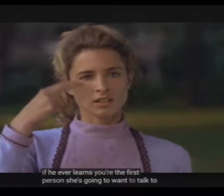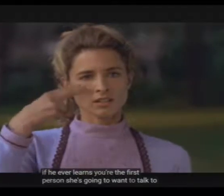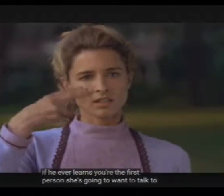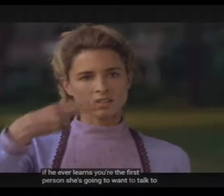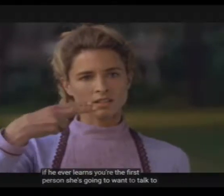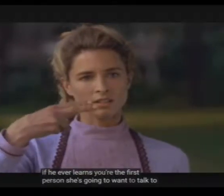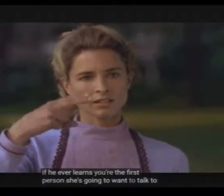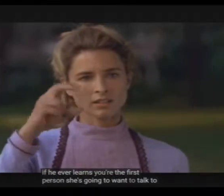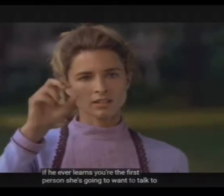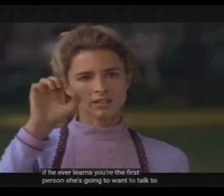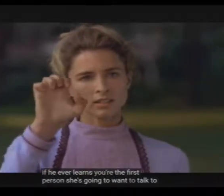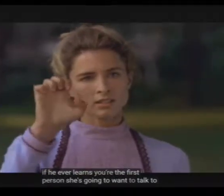She